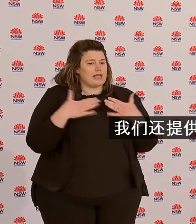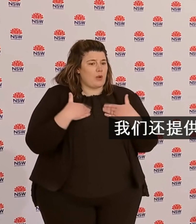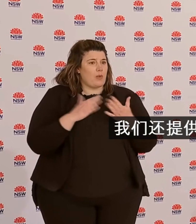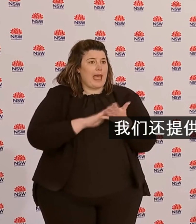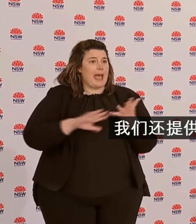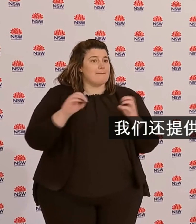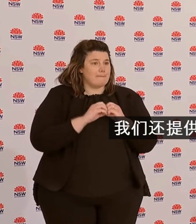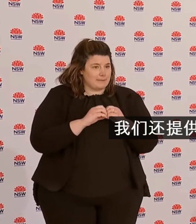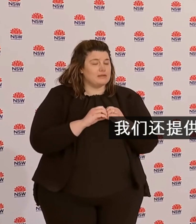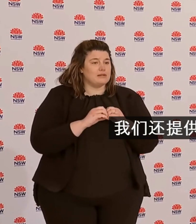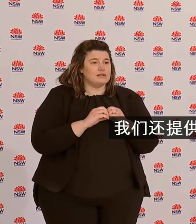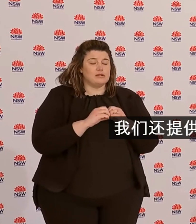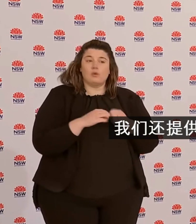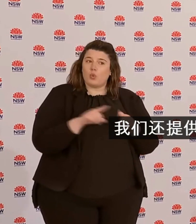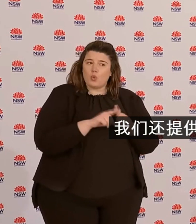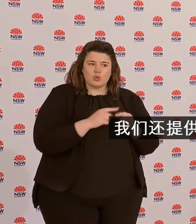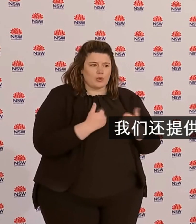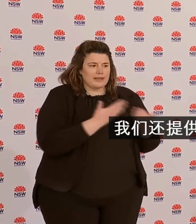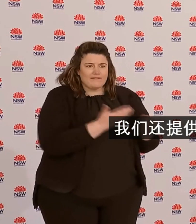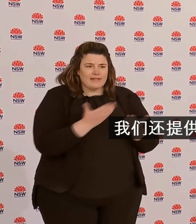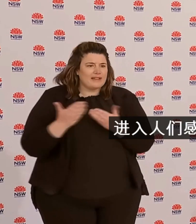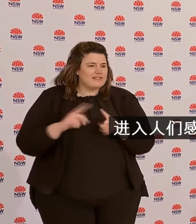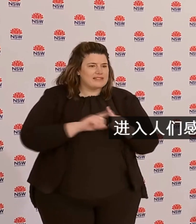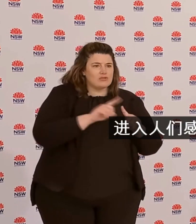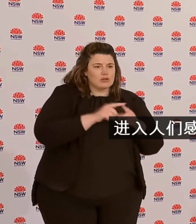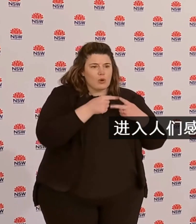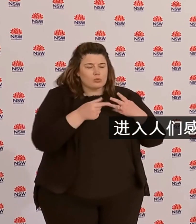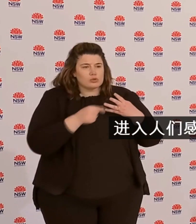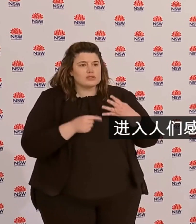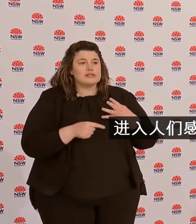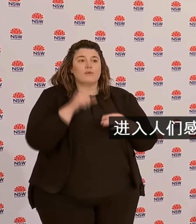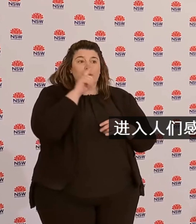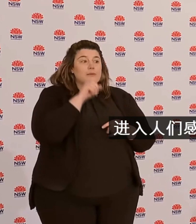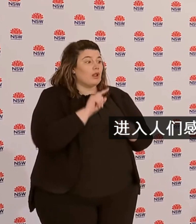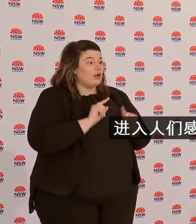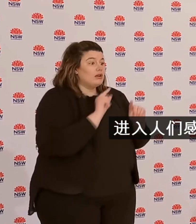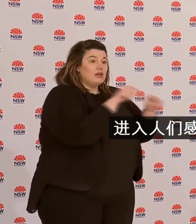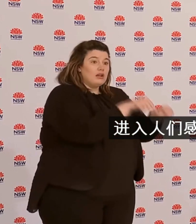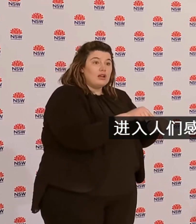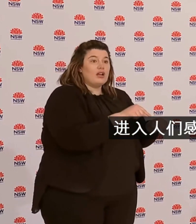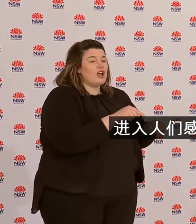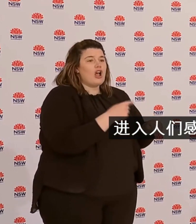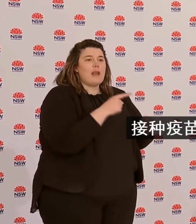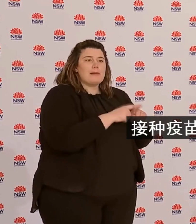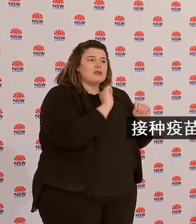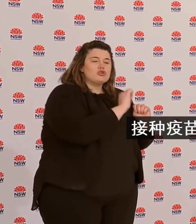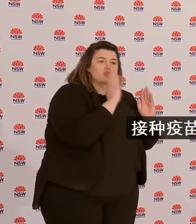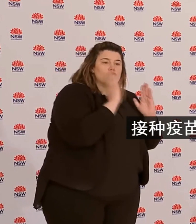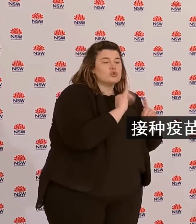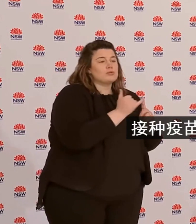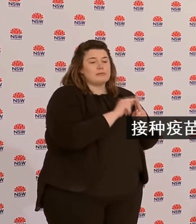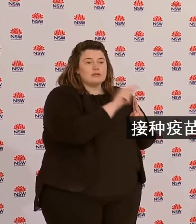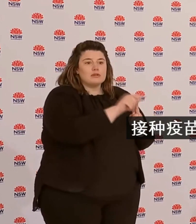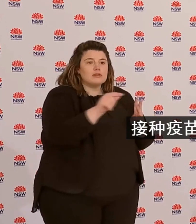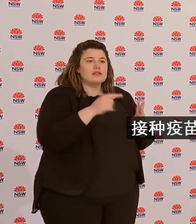we're also providing, and will provide, opportunities to outreach into community locations where people feel comfortable in coming forward and getting the